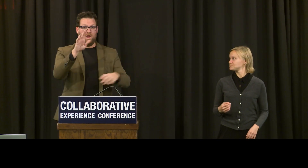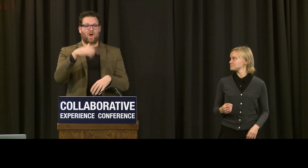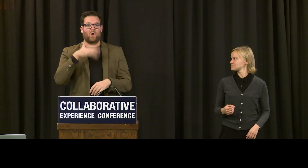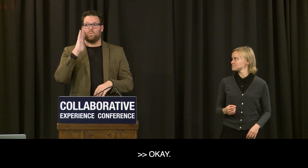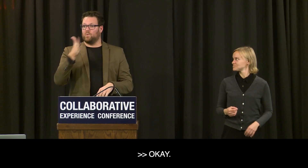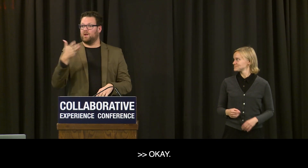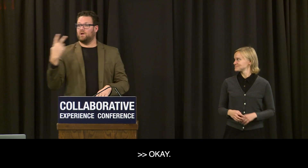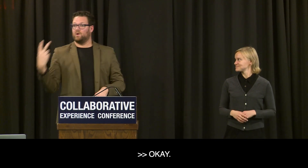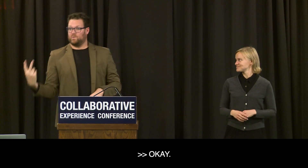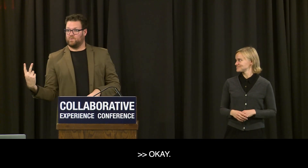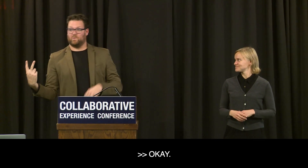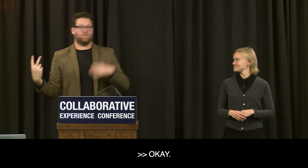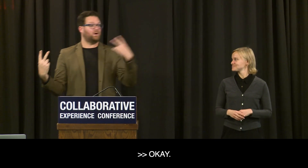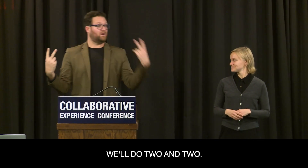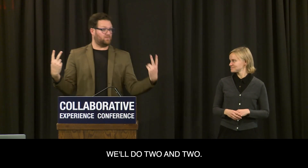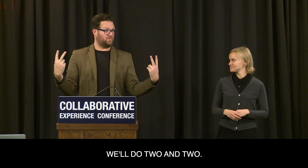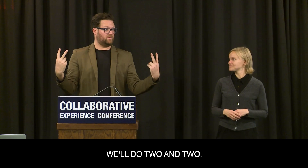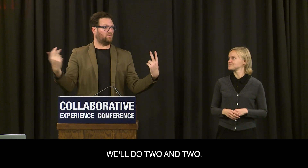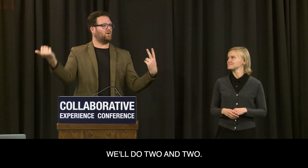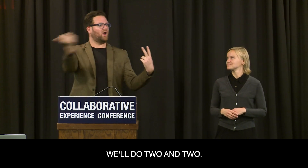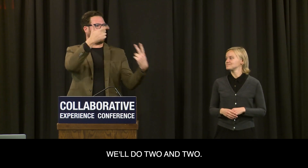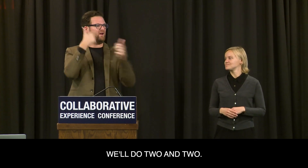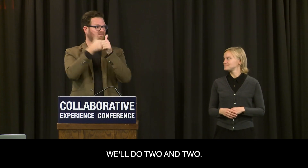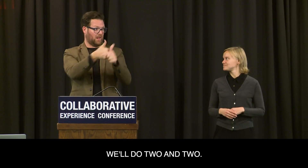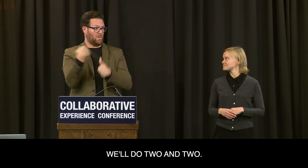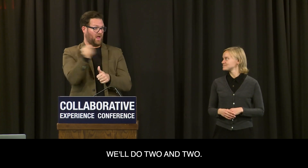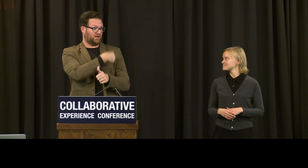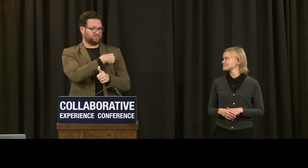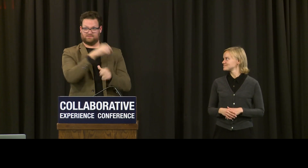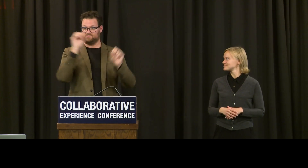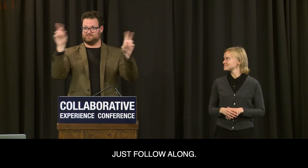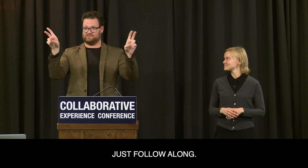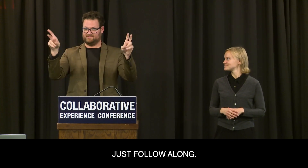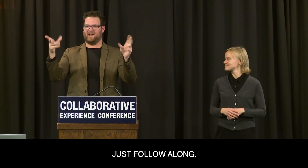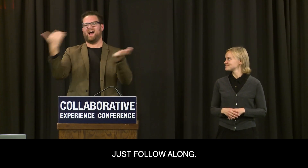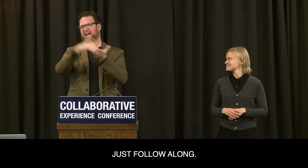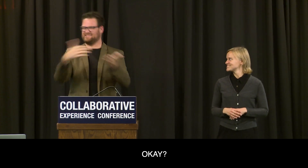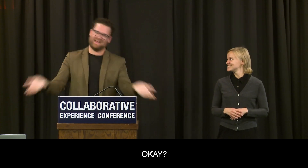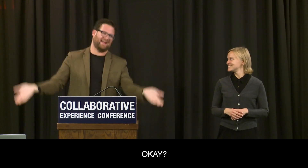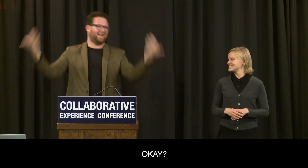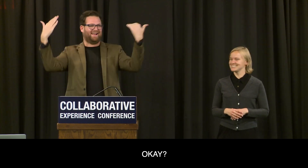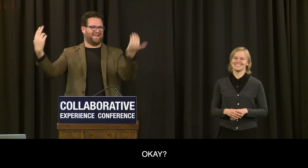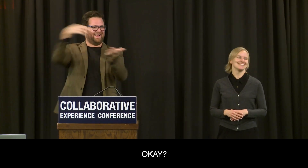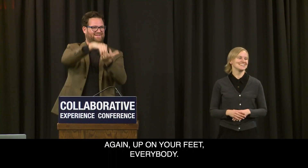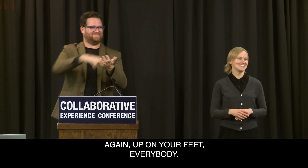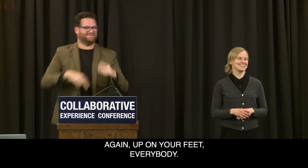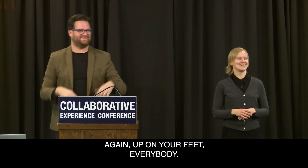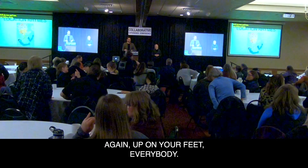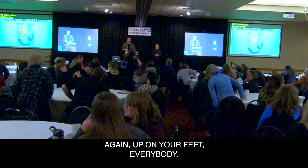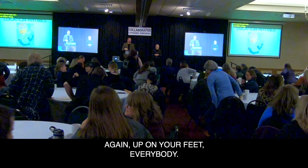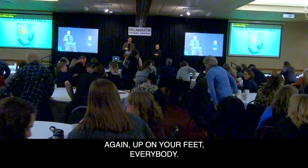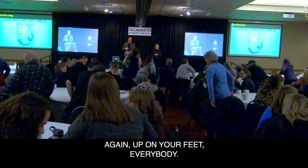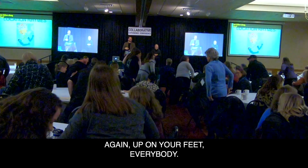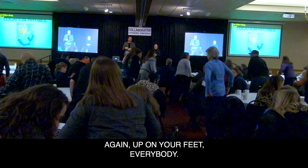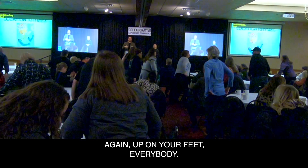All right. Okay. We'll do 2 and 2. Just follow along, okay? Up on your feet, everybody.